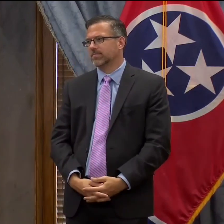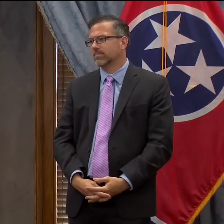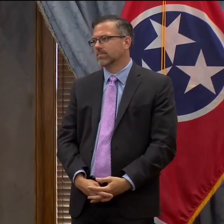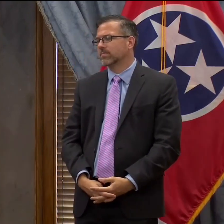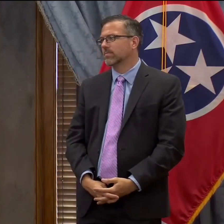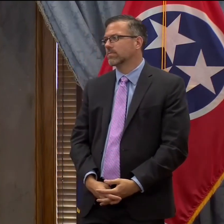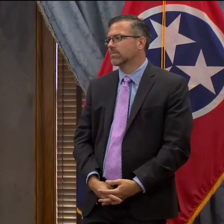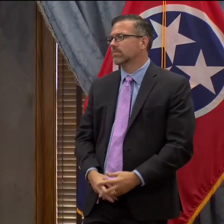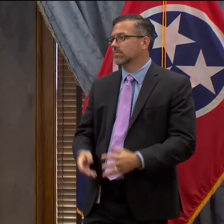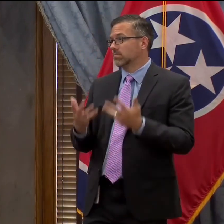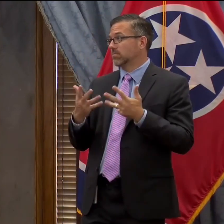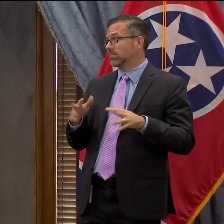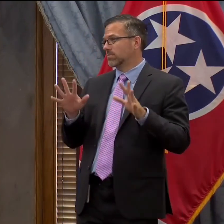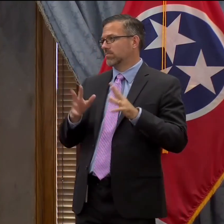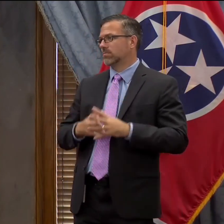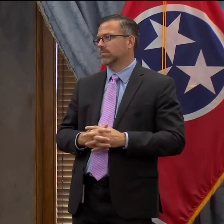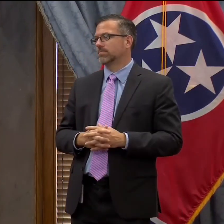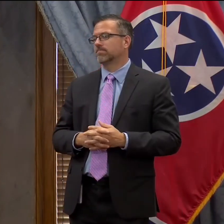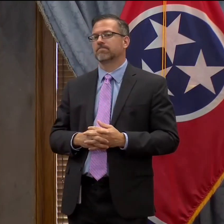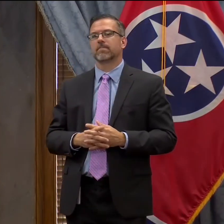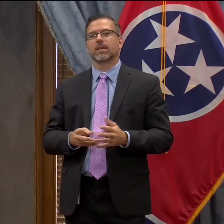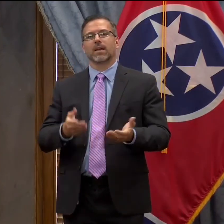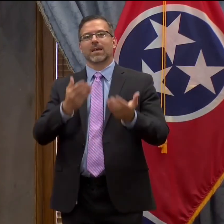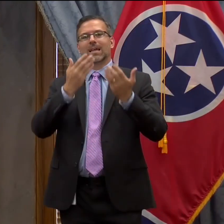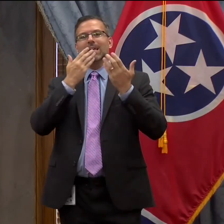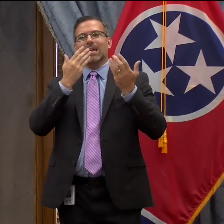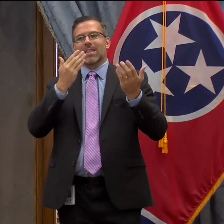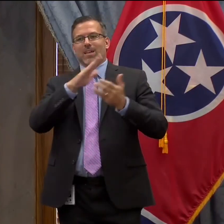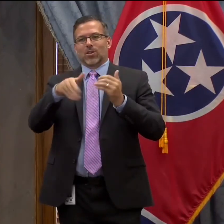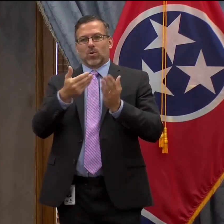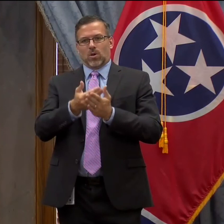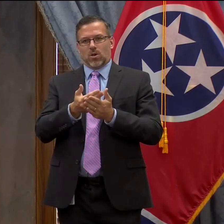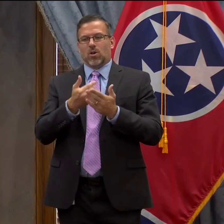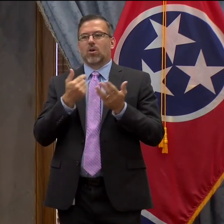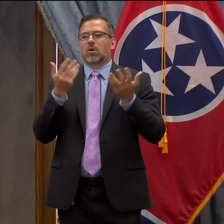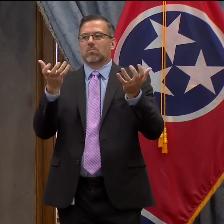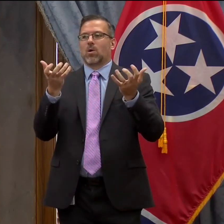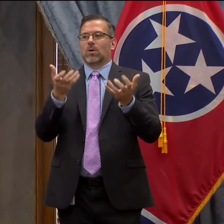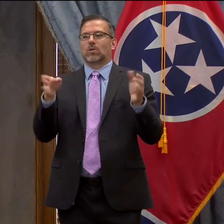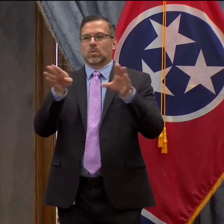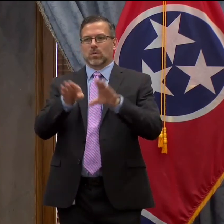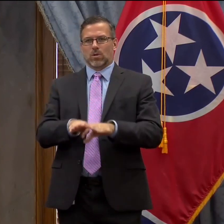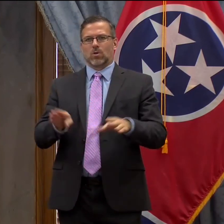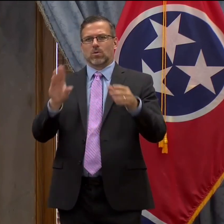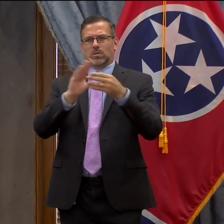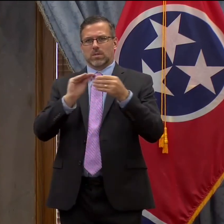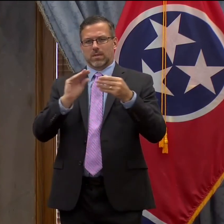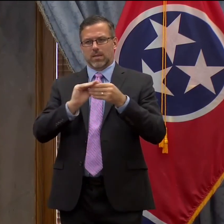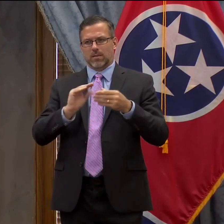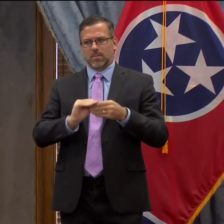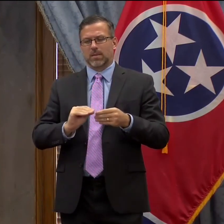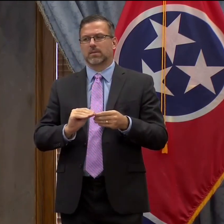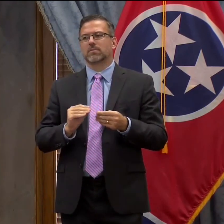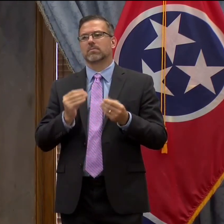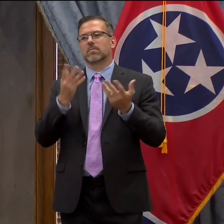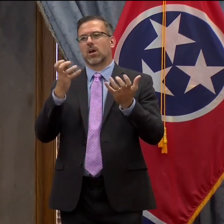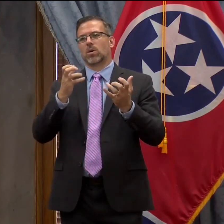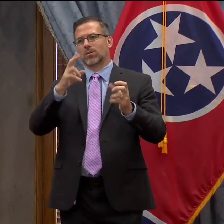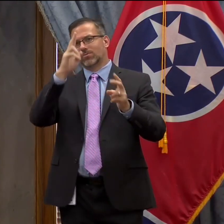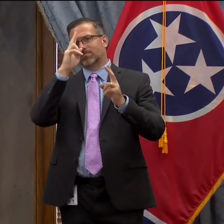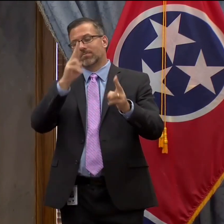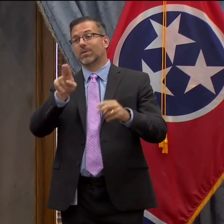Governor, that's the time we have for today. Thank you all. I want to make a closing comment by recognizing